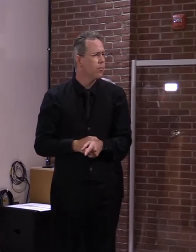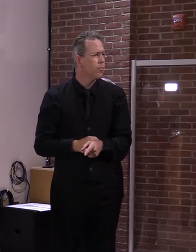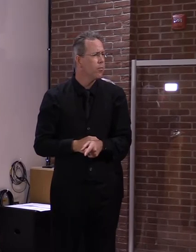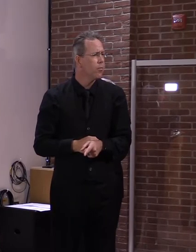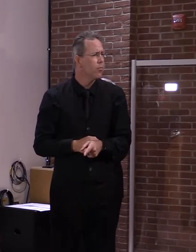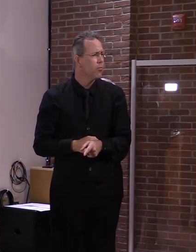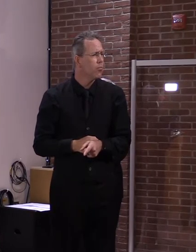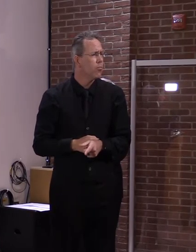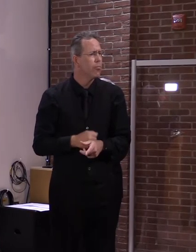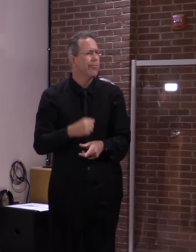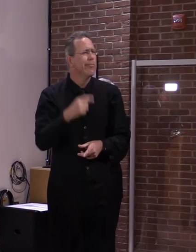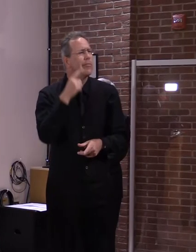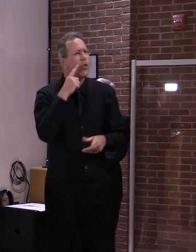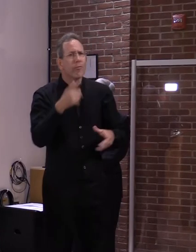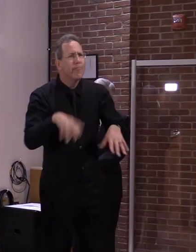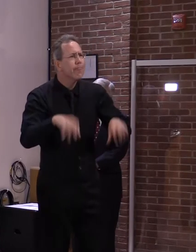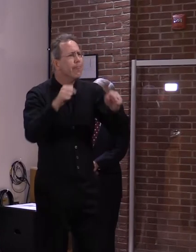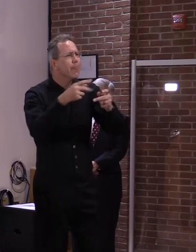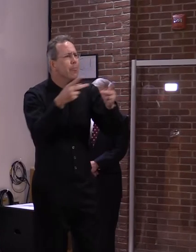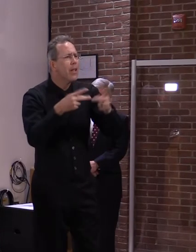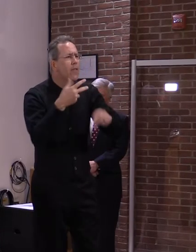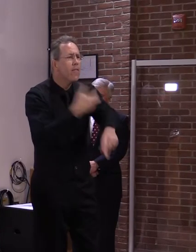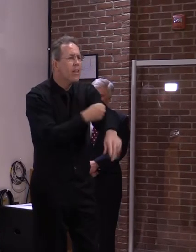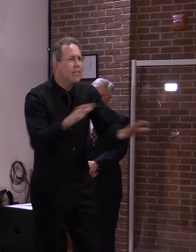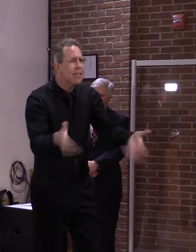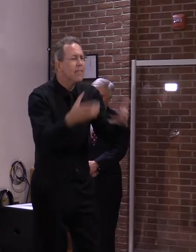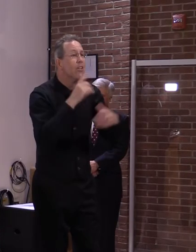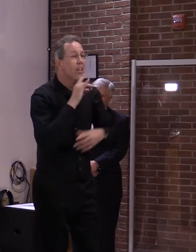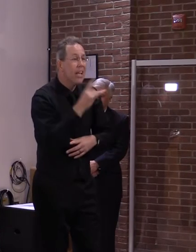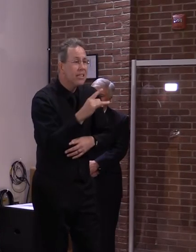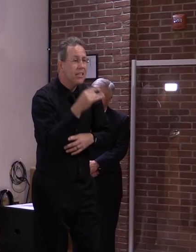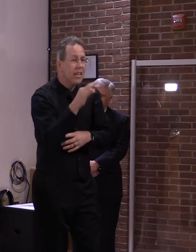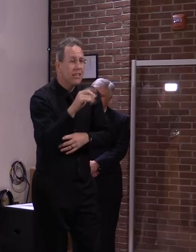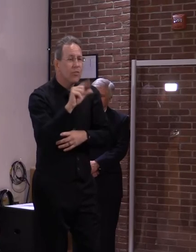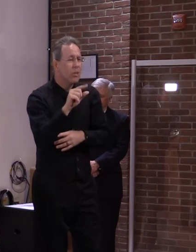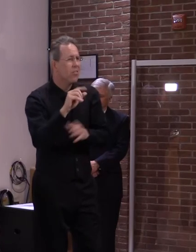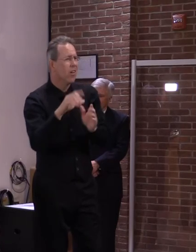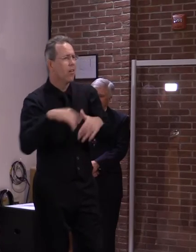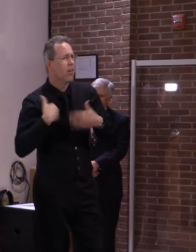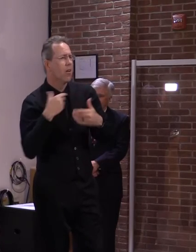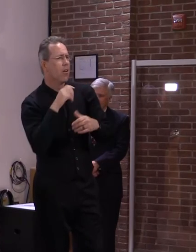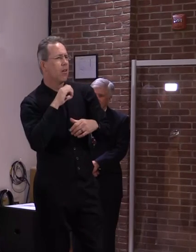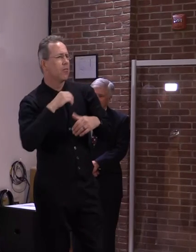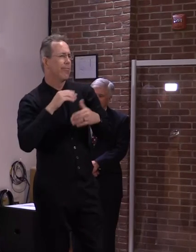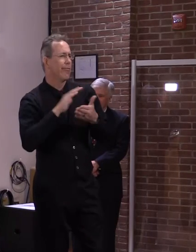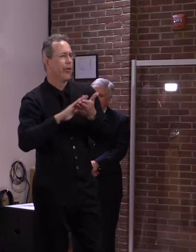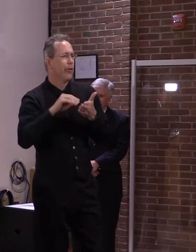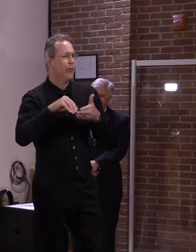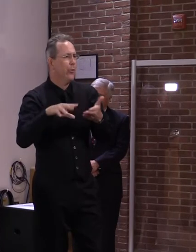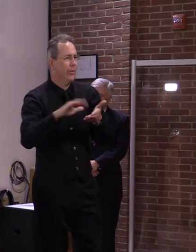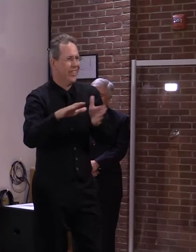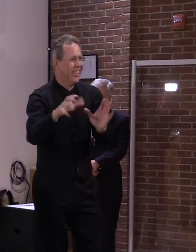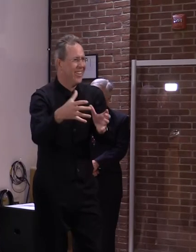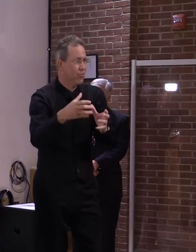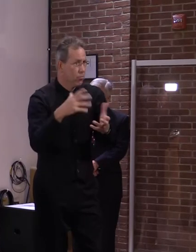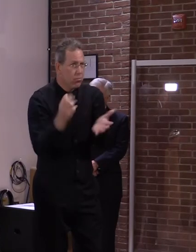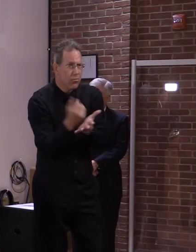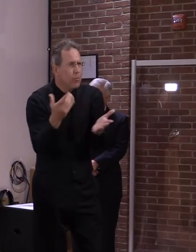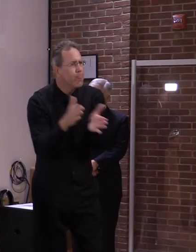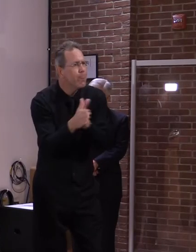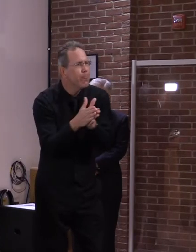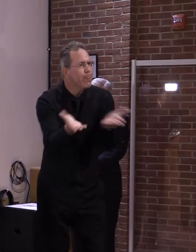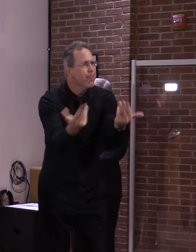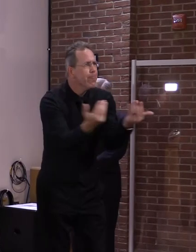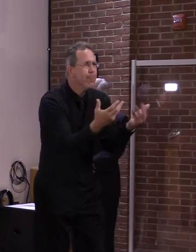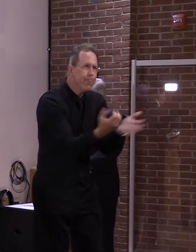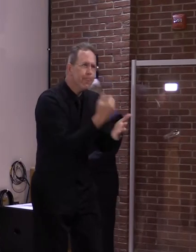opportunity, and those that worked and maybe those that didn't, and advocate for different strategies. So we're